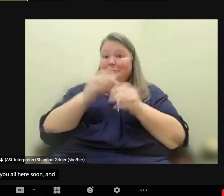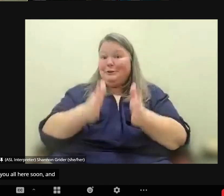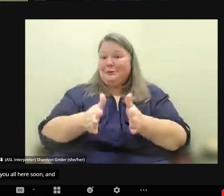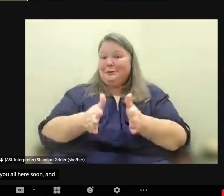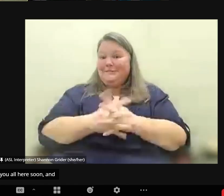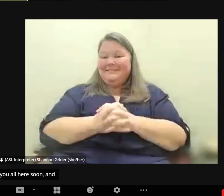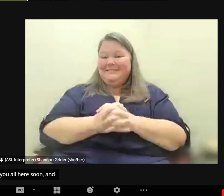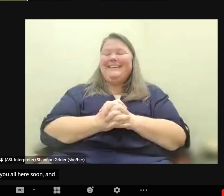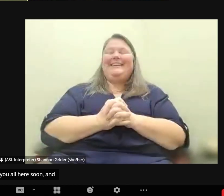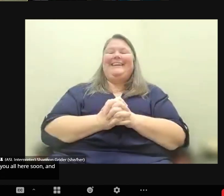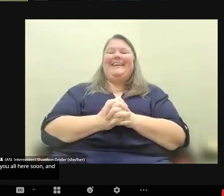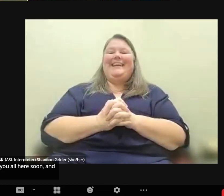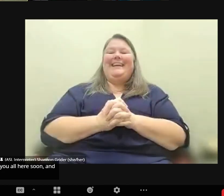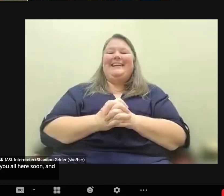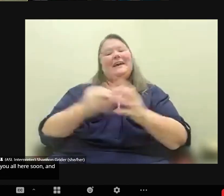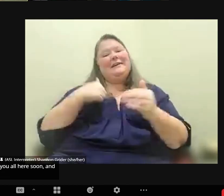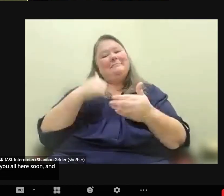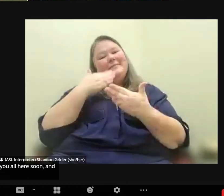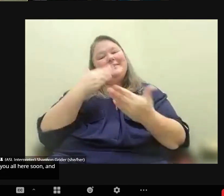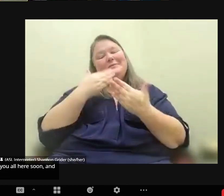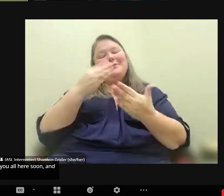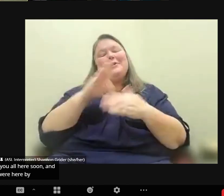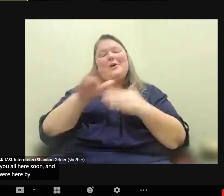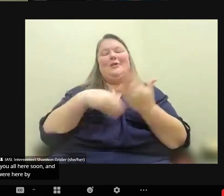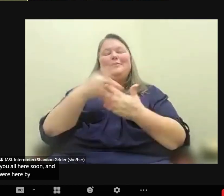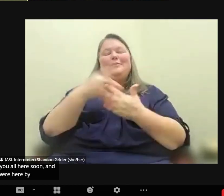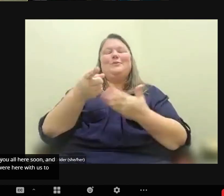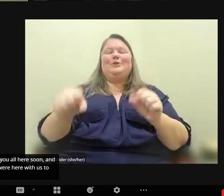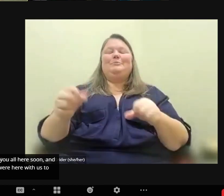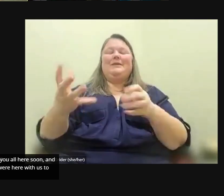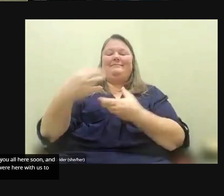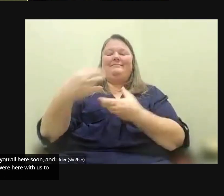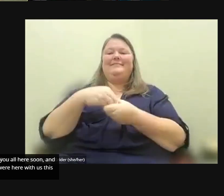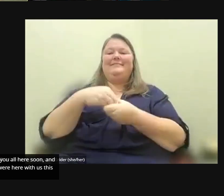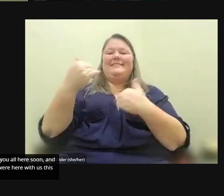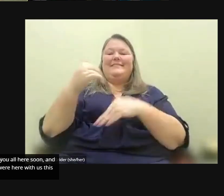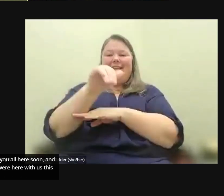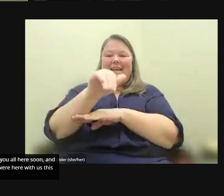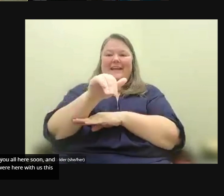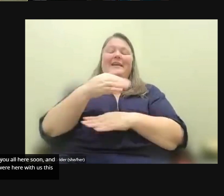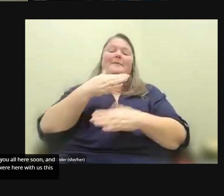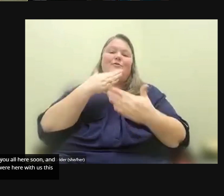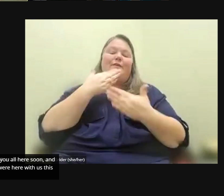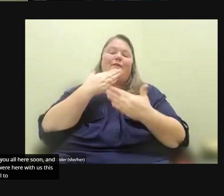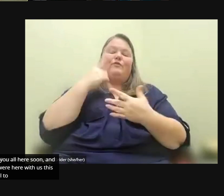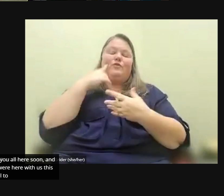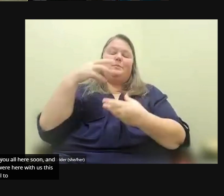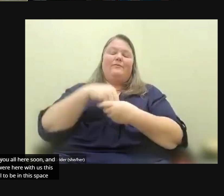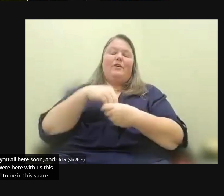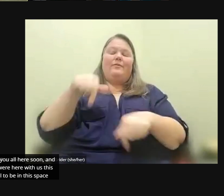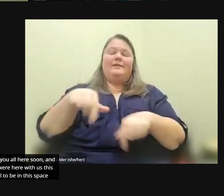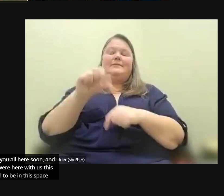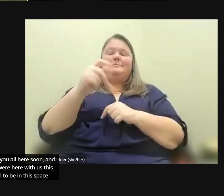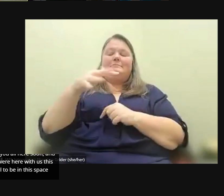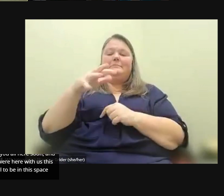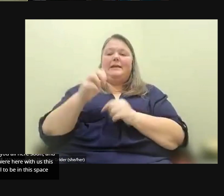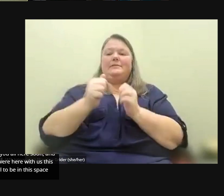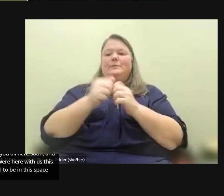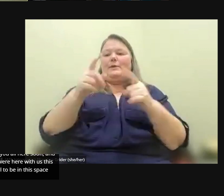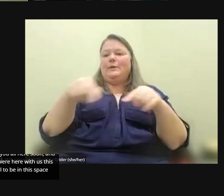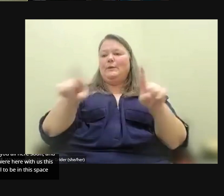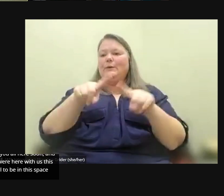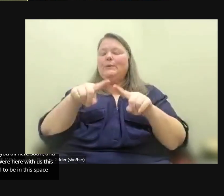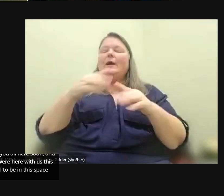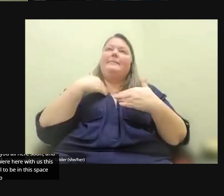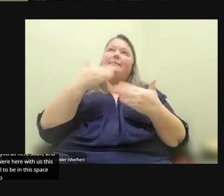very thankful that all of you were here with us this evening. And I'm very grateful to be in this space with you and very thankful to